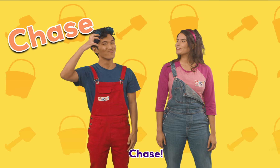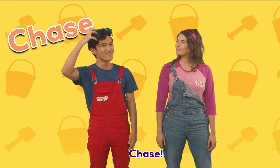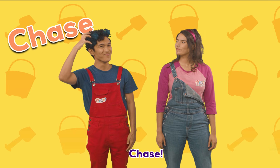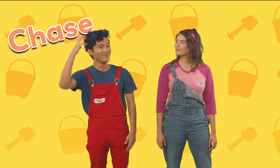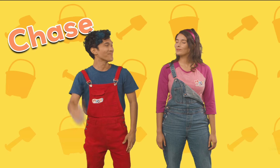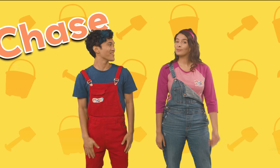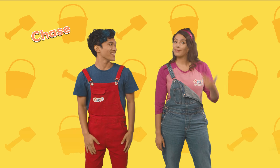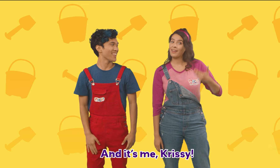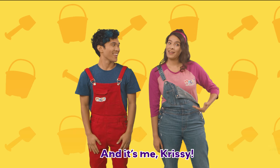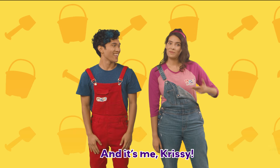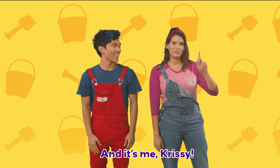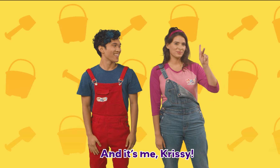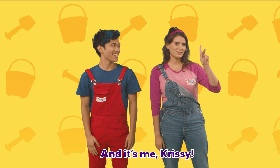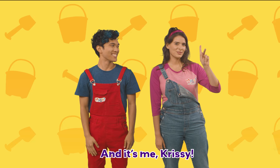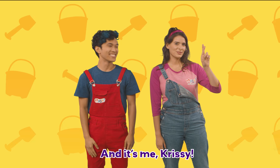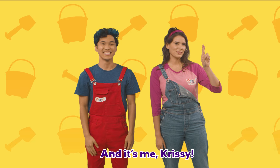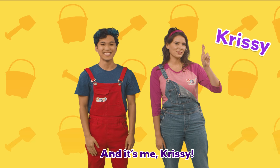Chase. And it's me, Chrissy.